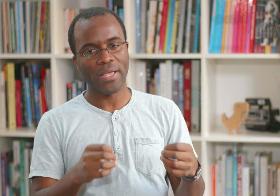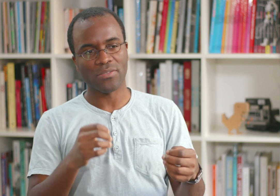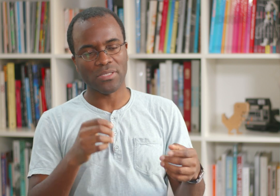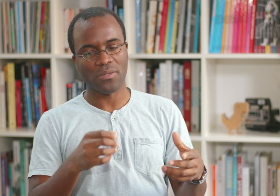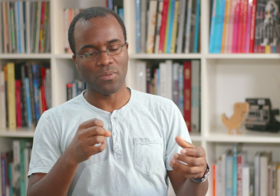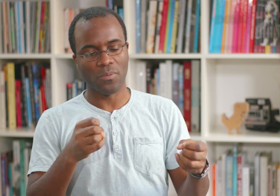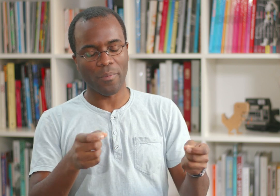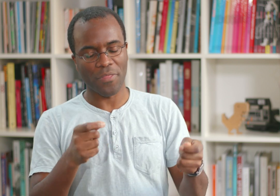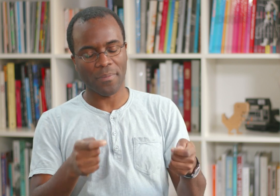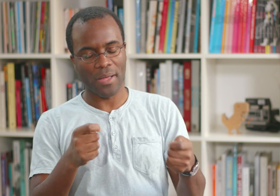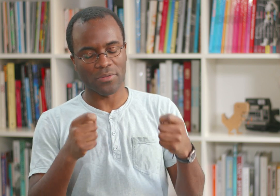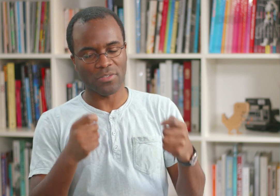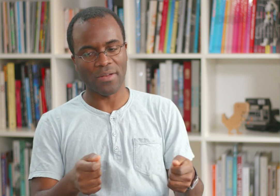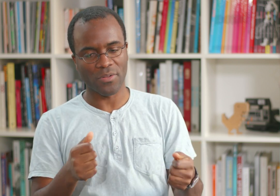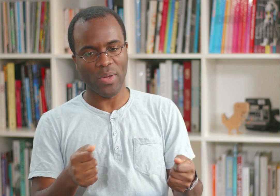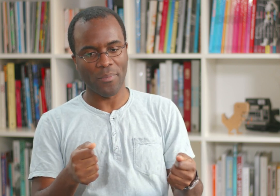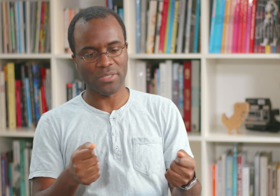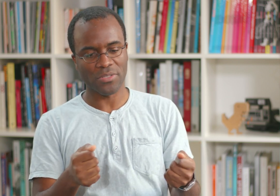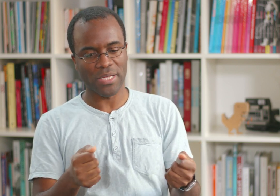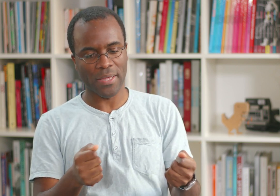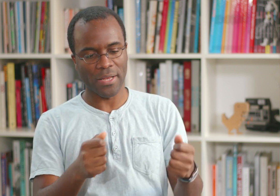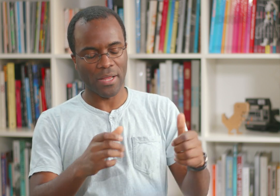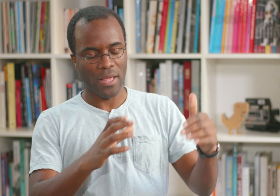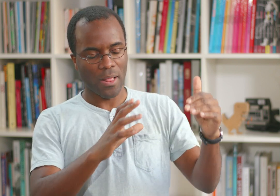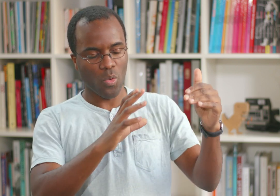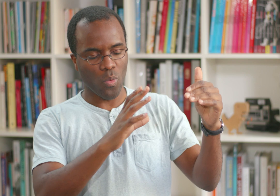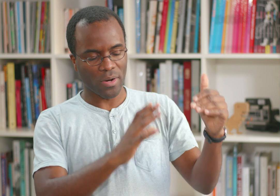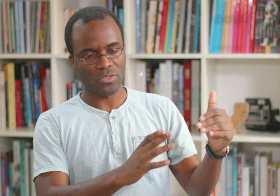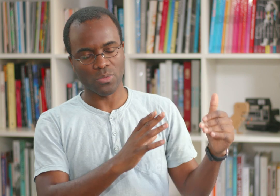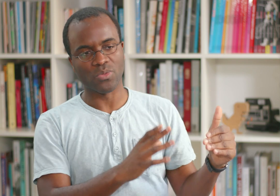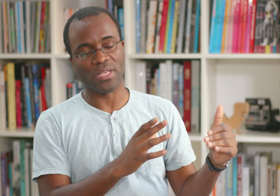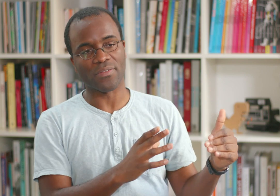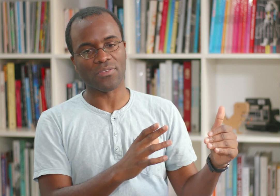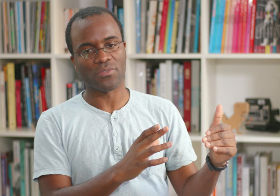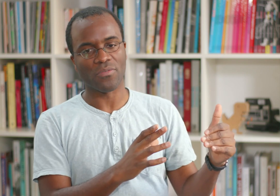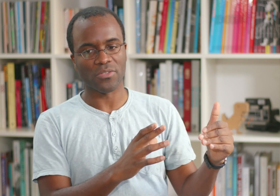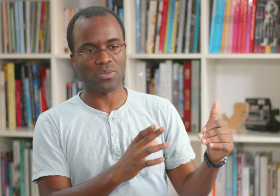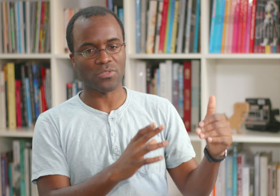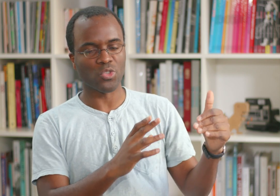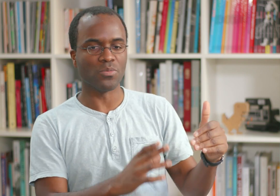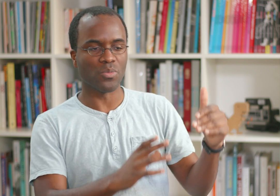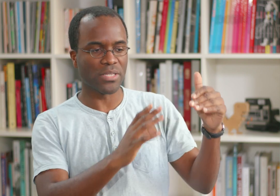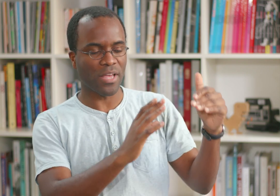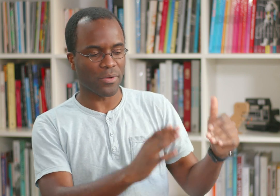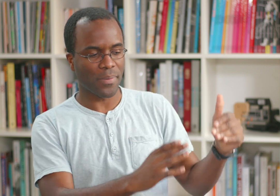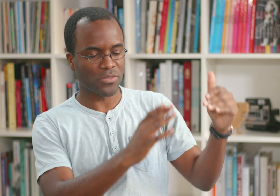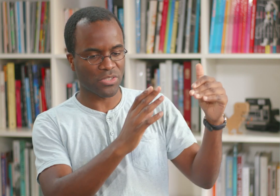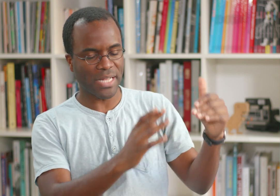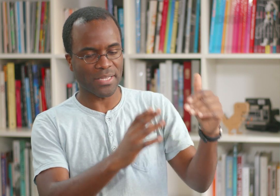still when we think about designing for the web we're still stuck in what our tools give us so if our tools assume we design with a bunch of static